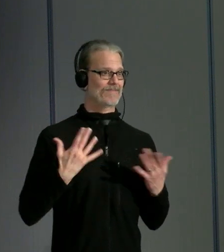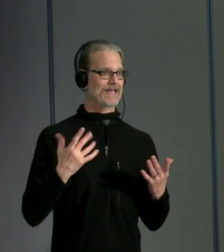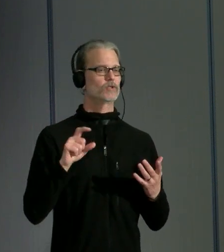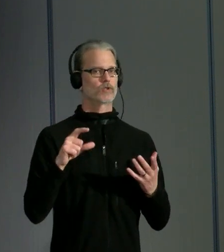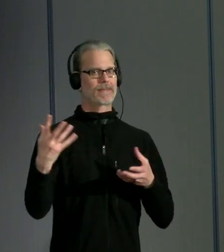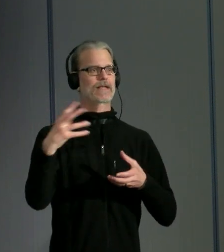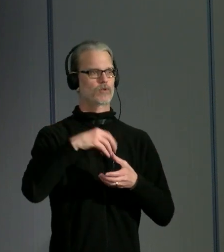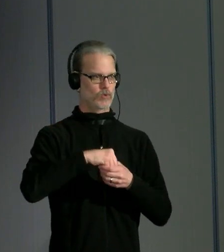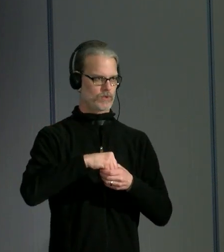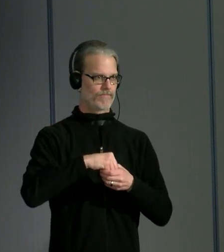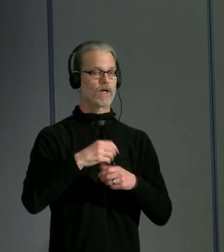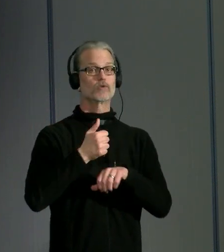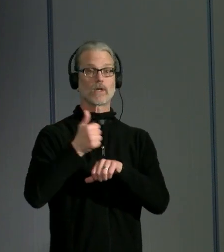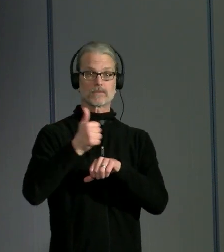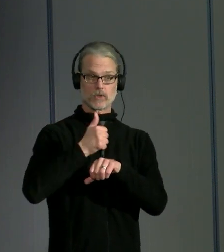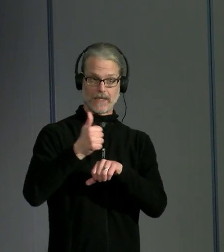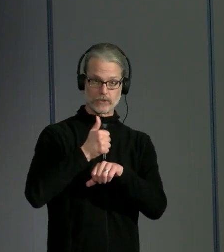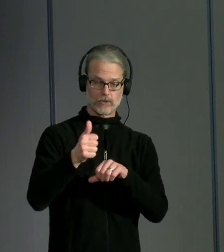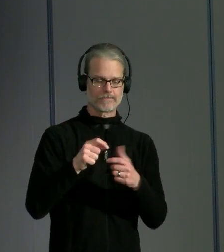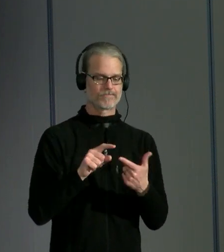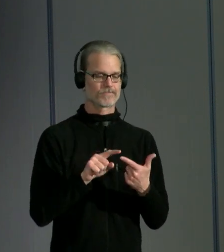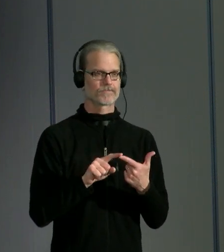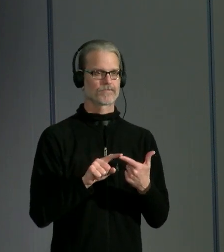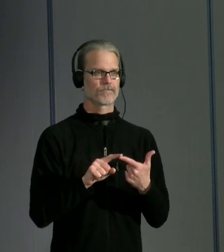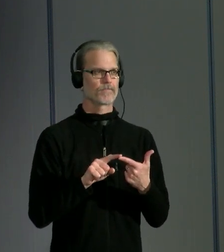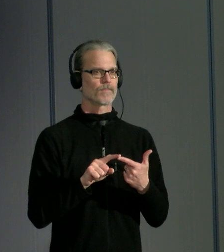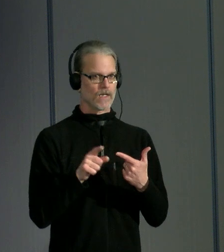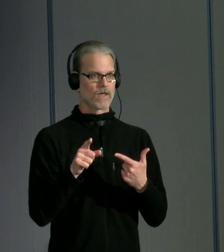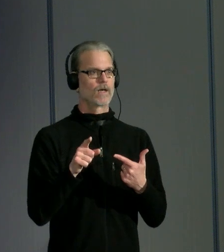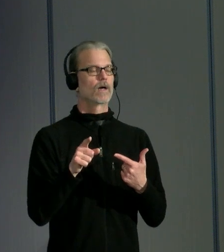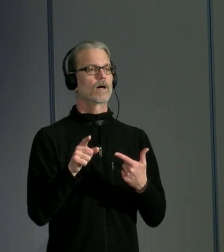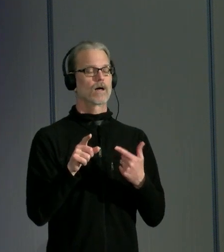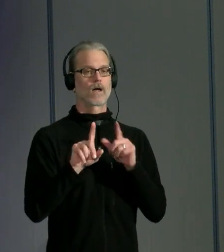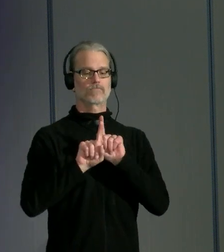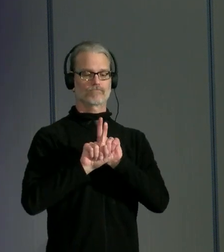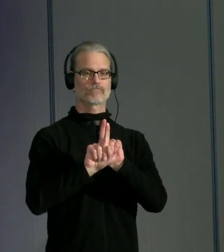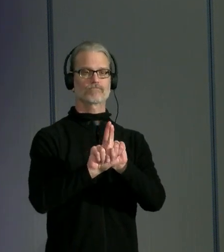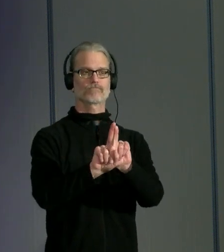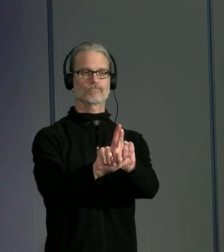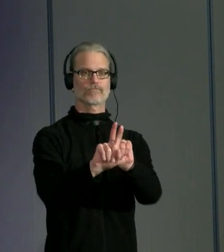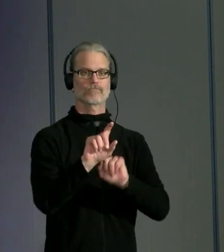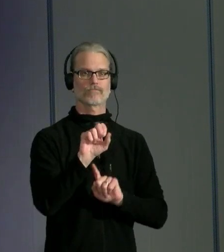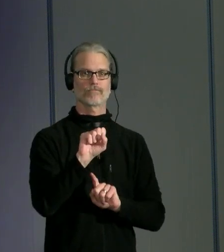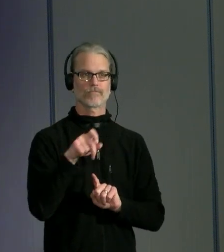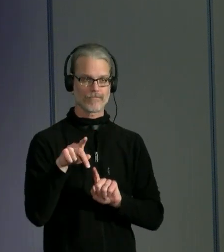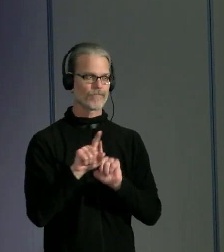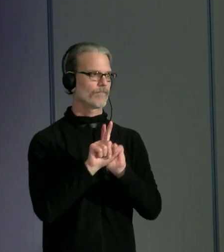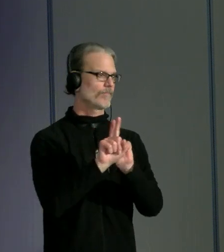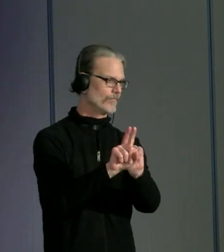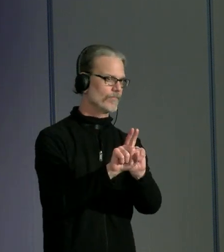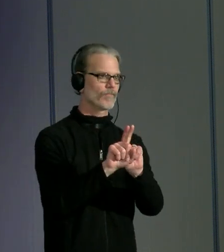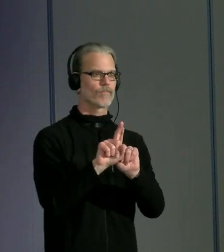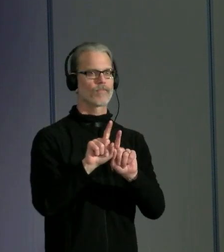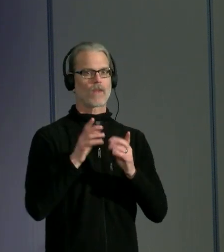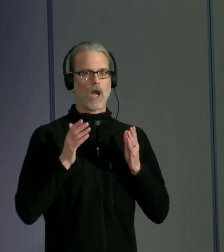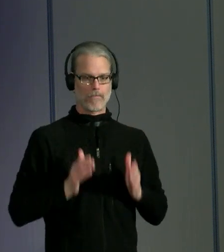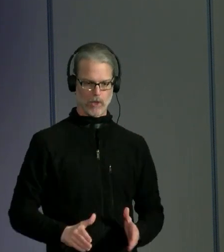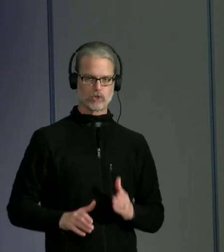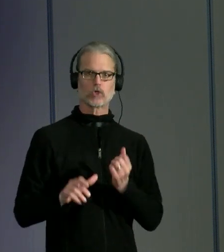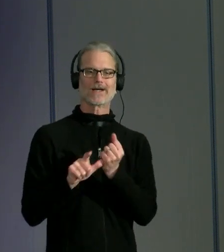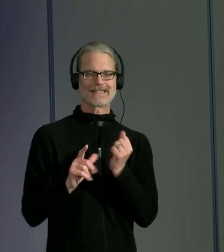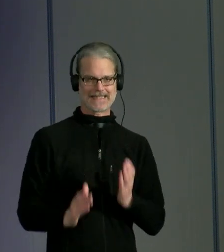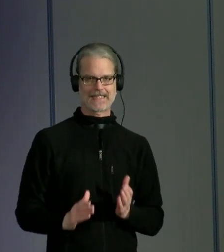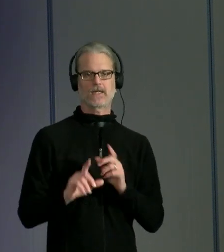the transportation, the providing sighted guides, or providing a personal attendant and permitting them to join